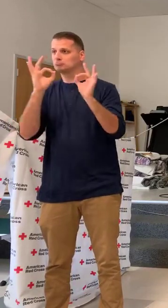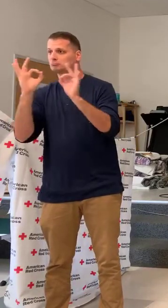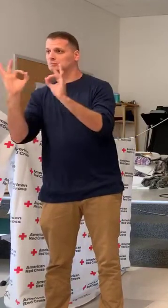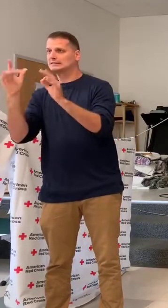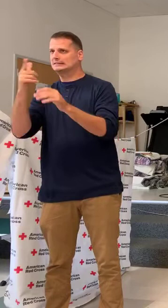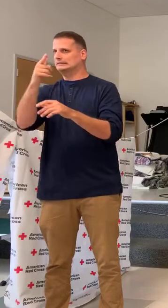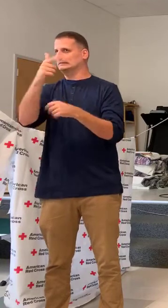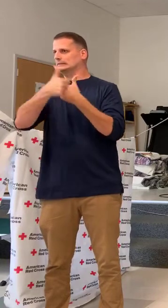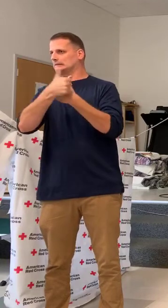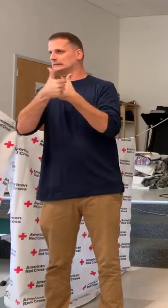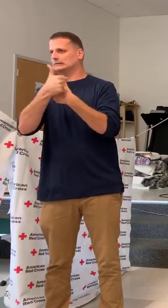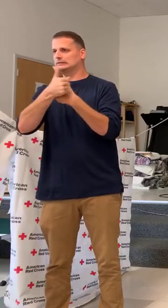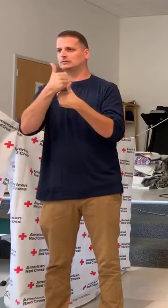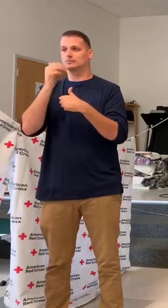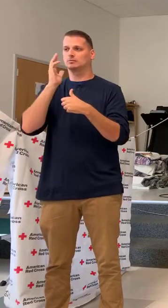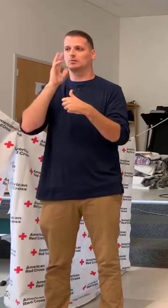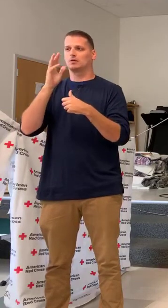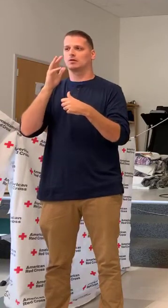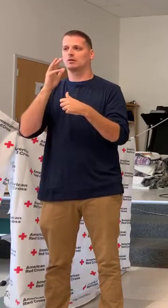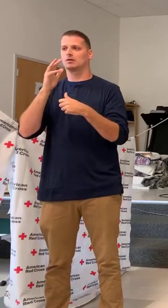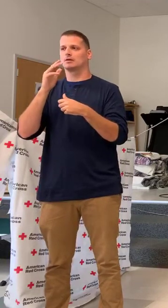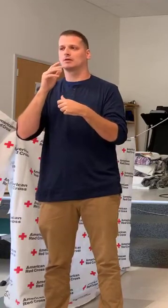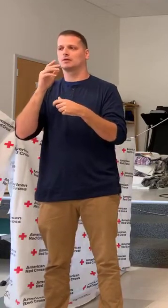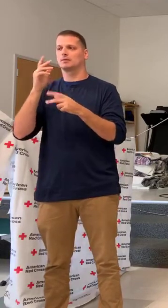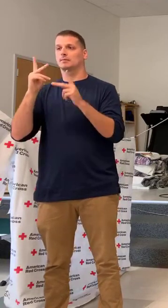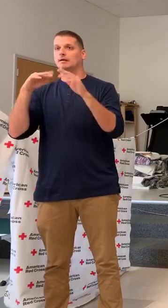can access back in.